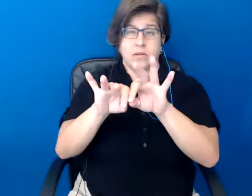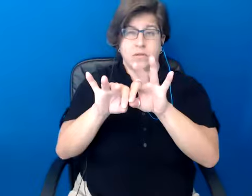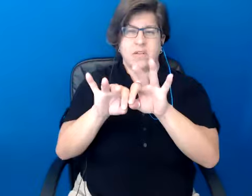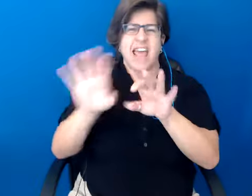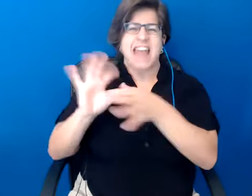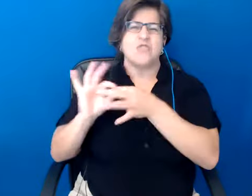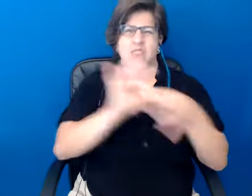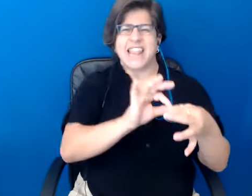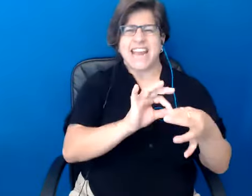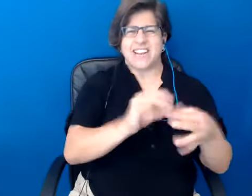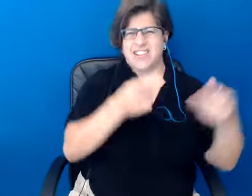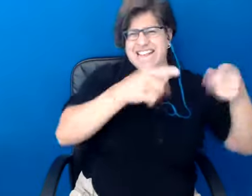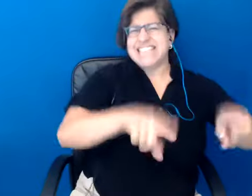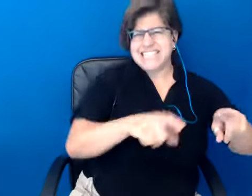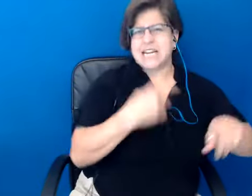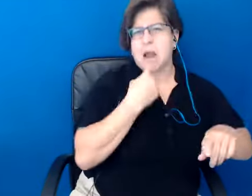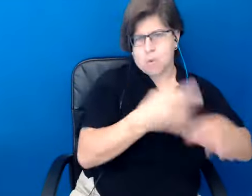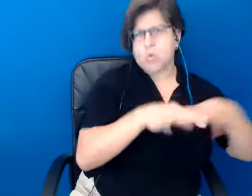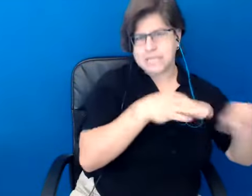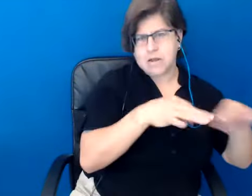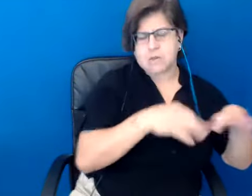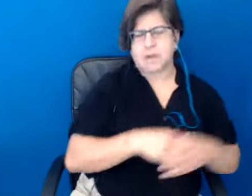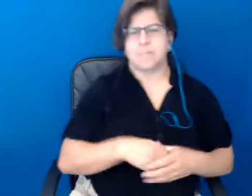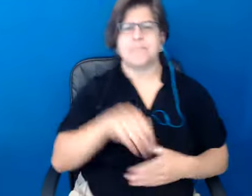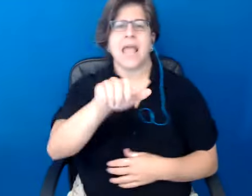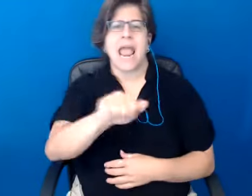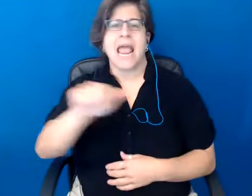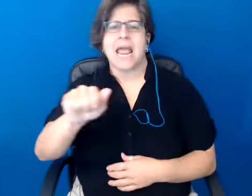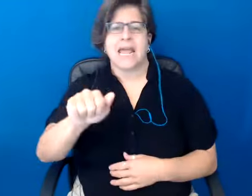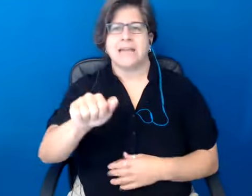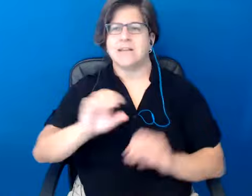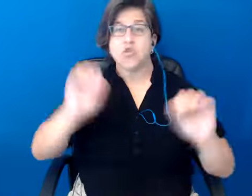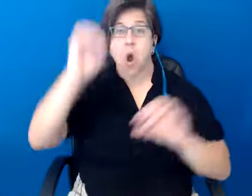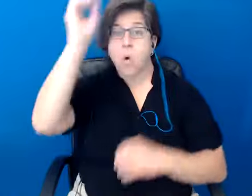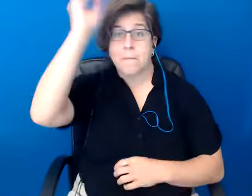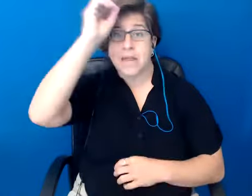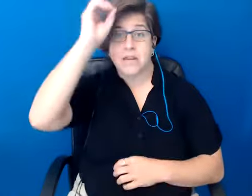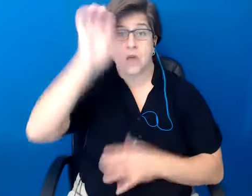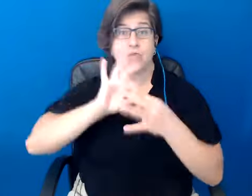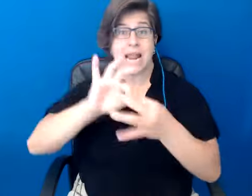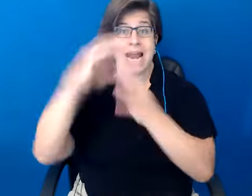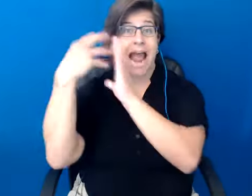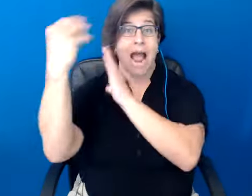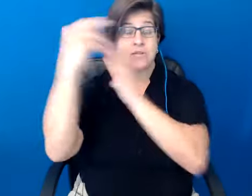10 is an important one to me, and the one where this incident I'm about to share really comes into